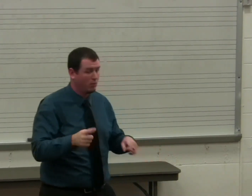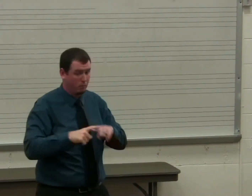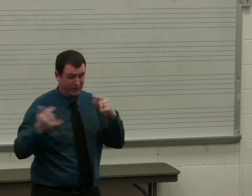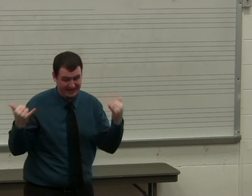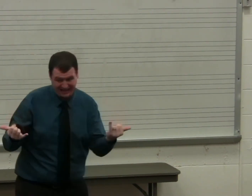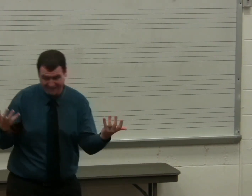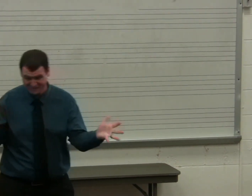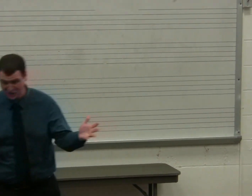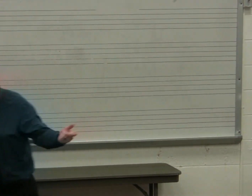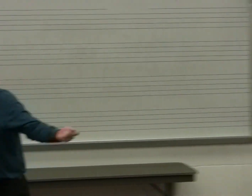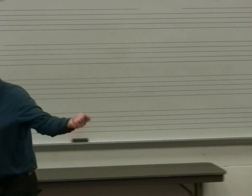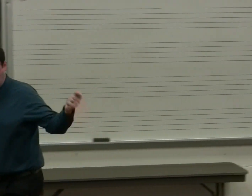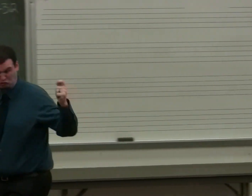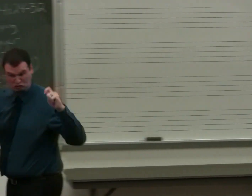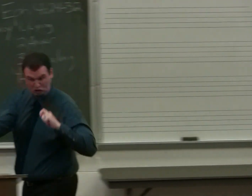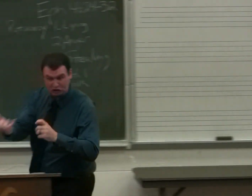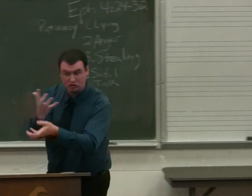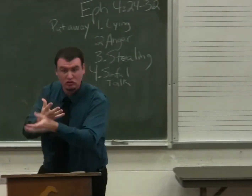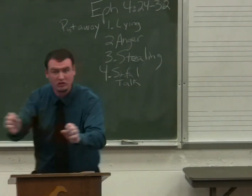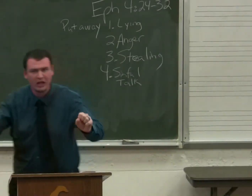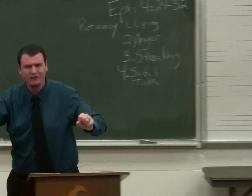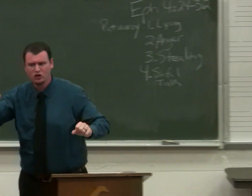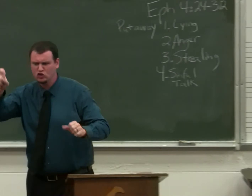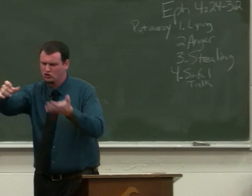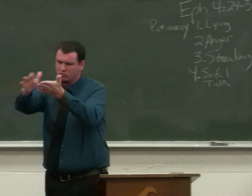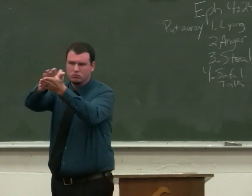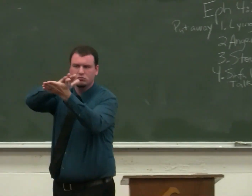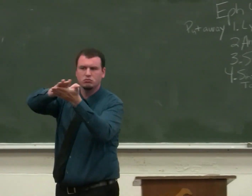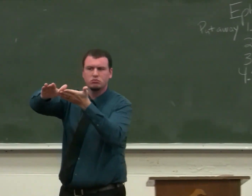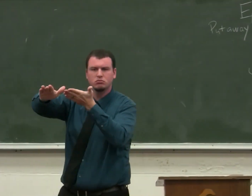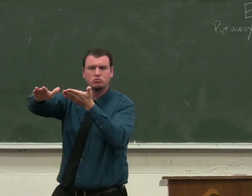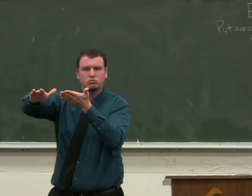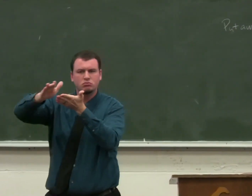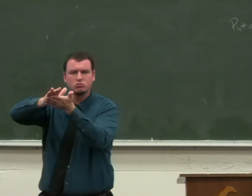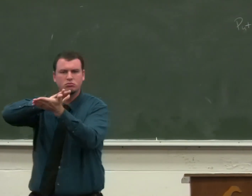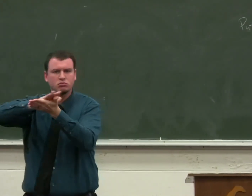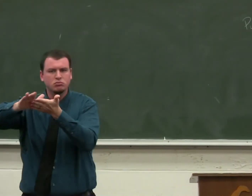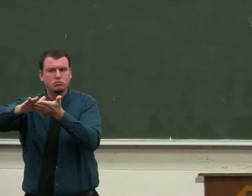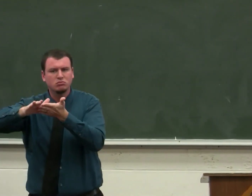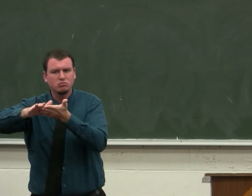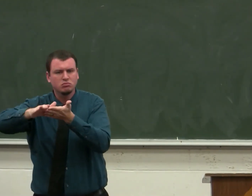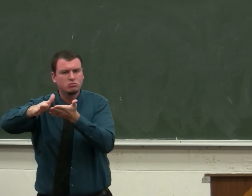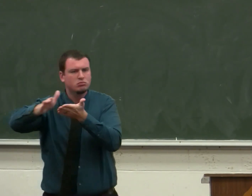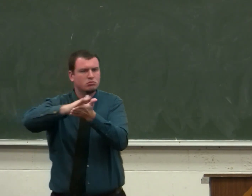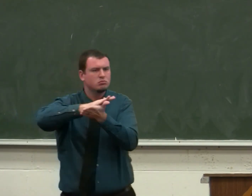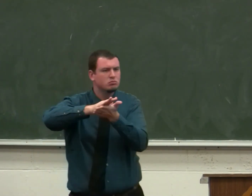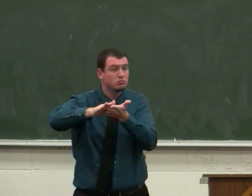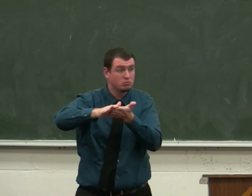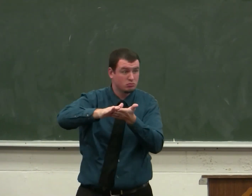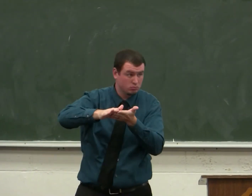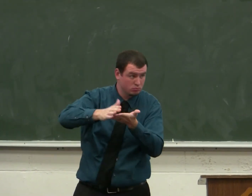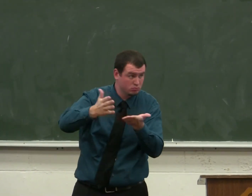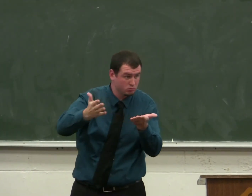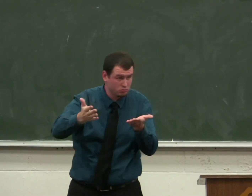our sinful nature and talk dirty. But then after we are saved, we should be changed and our talk should be